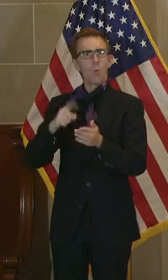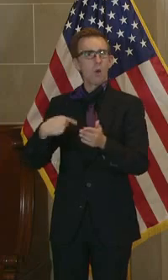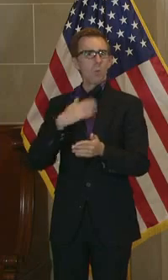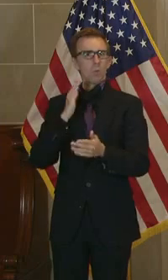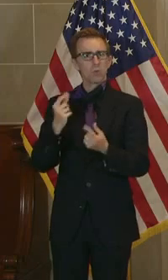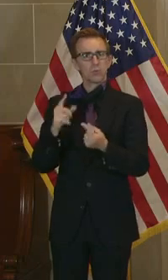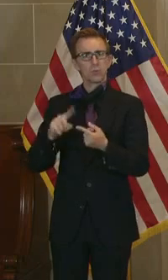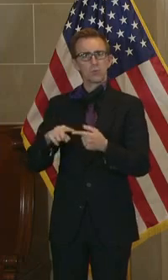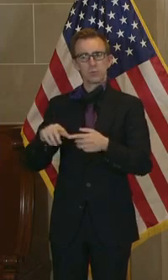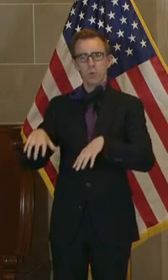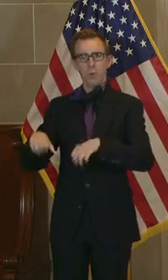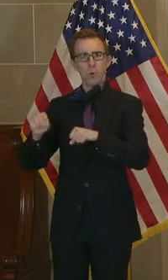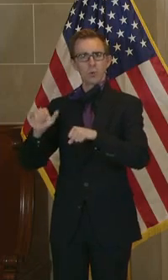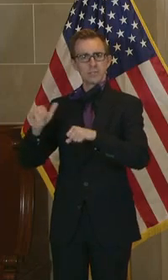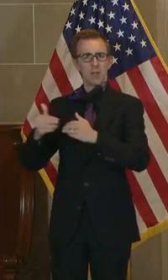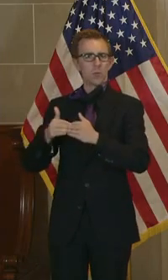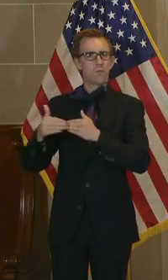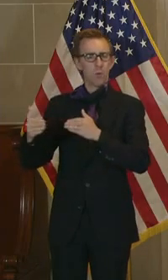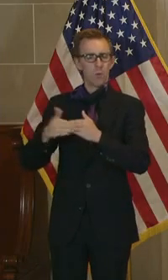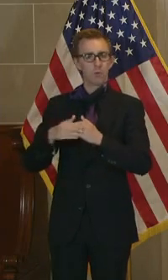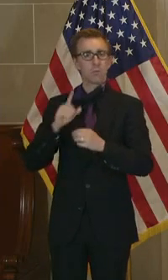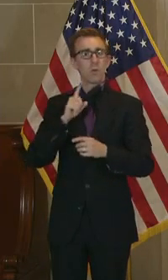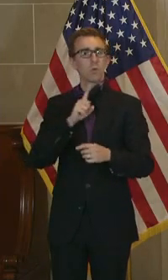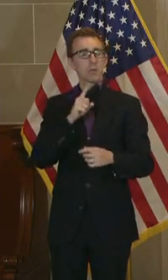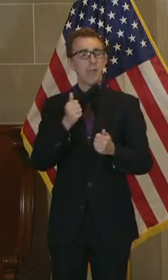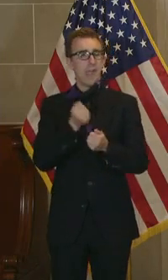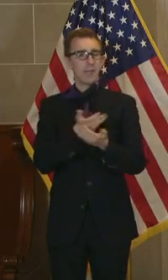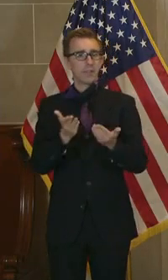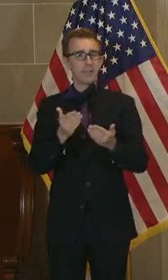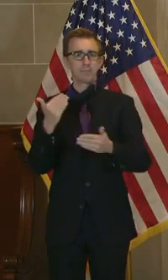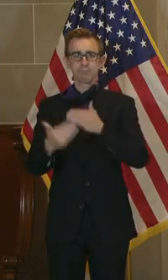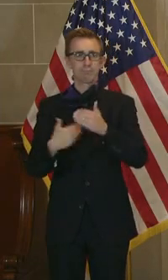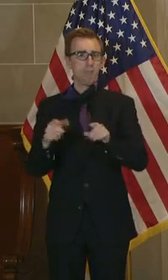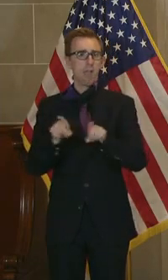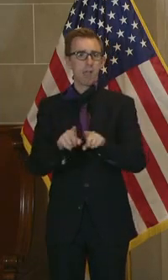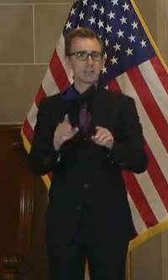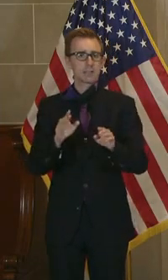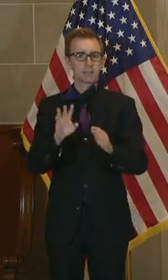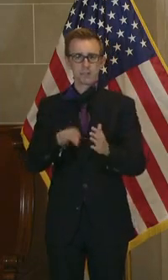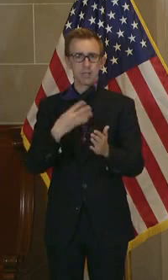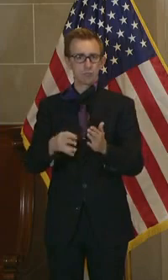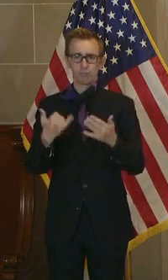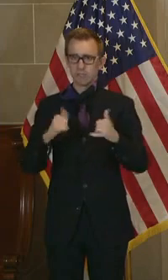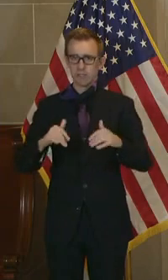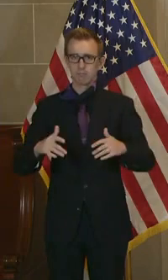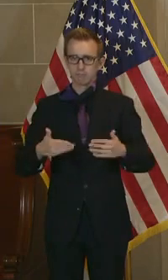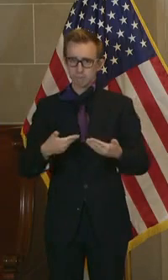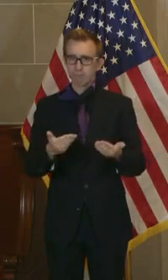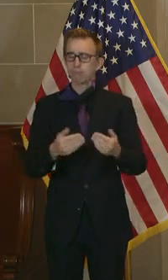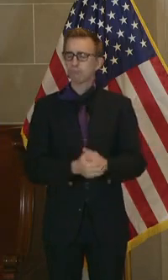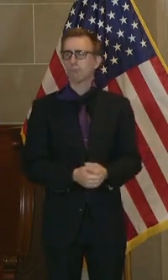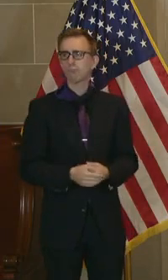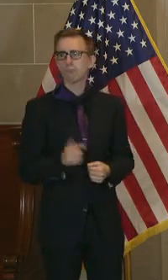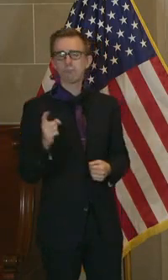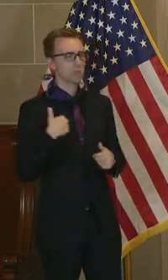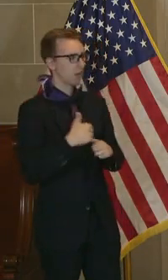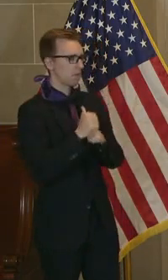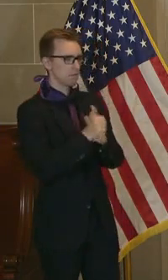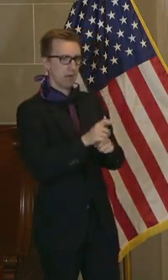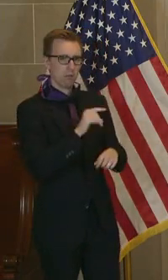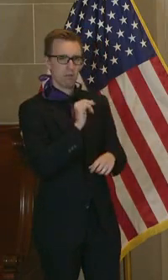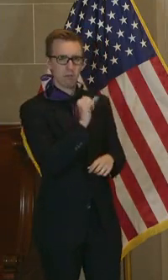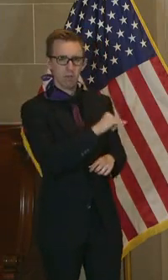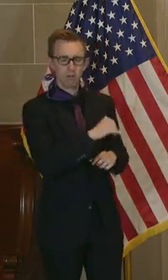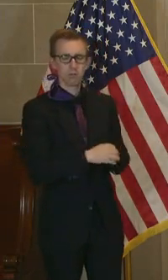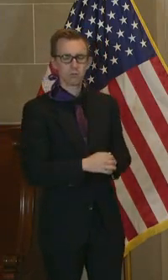hold those events moving forward. But at this time, everything is on as scheduled. Hi, Director. I just kind of had a follow-up to that.